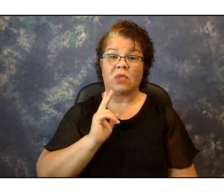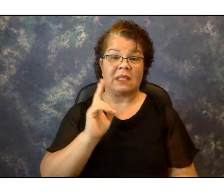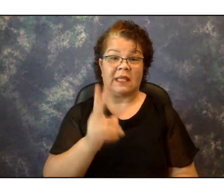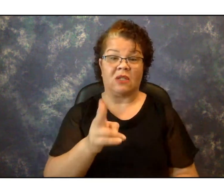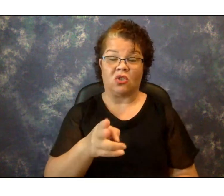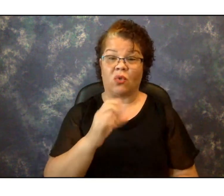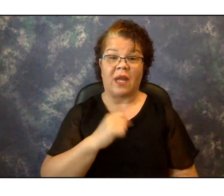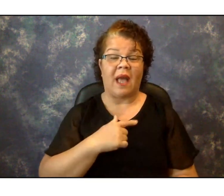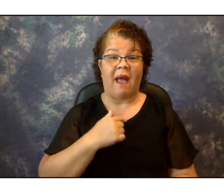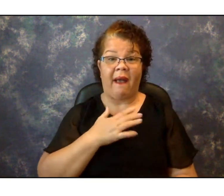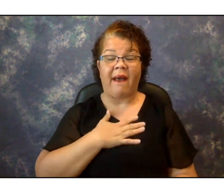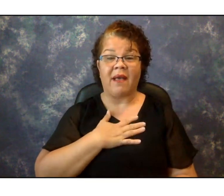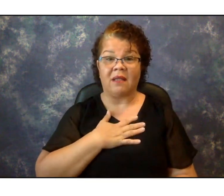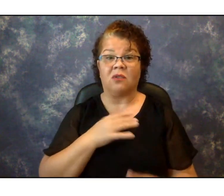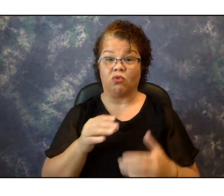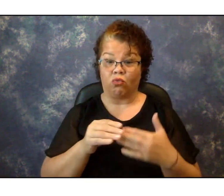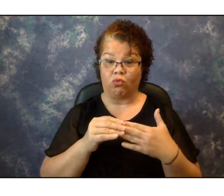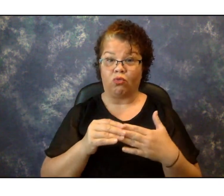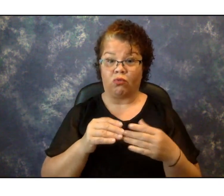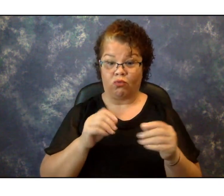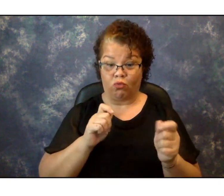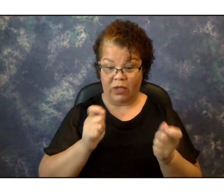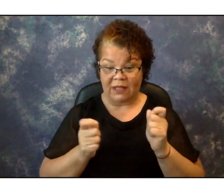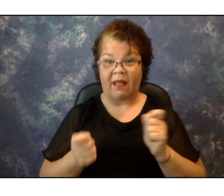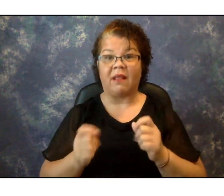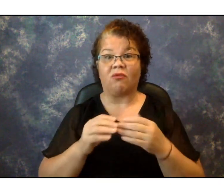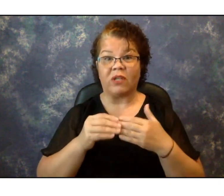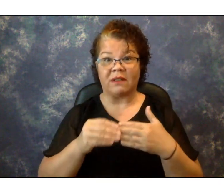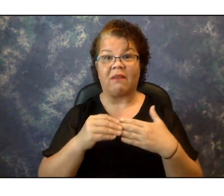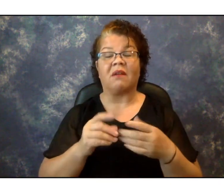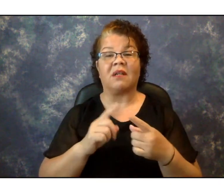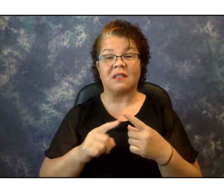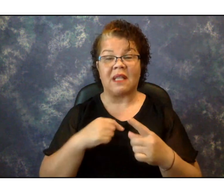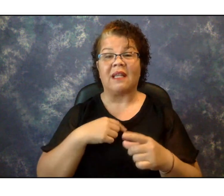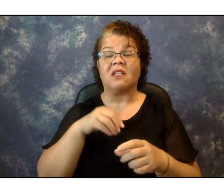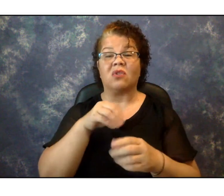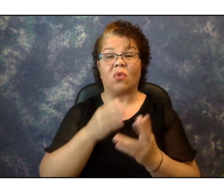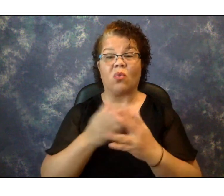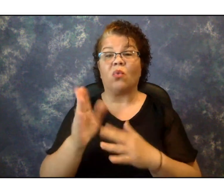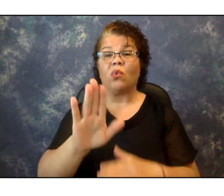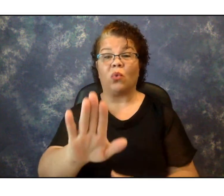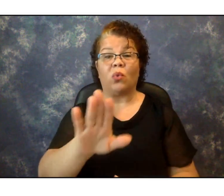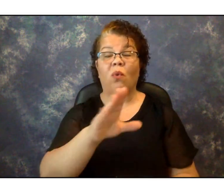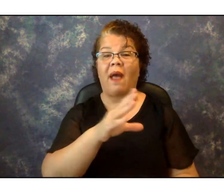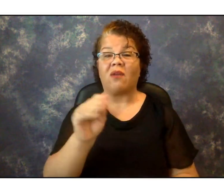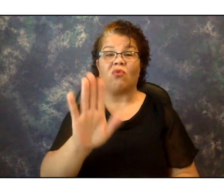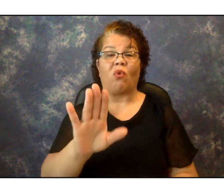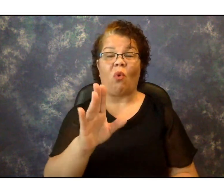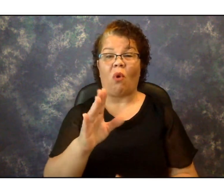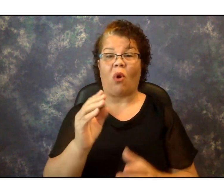is running through you in your work. Thank you so very much. Thank you. Thank you for